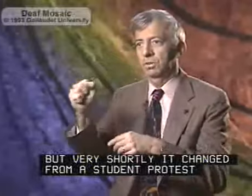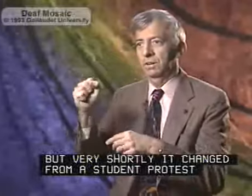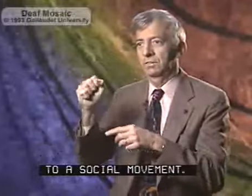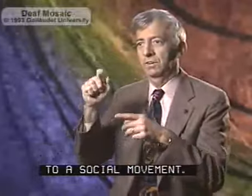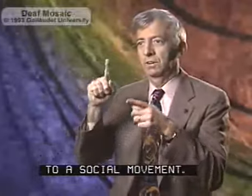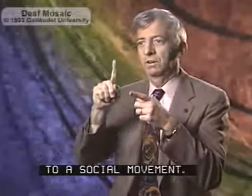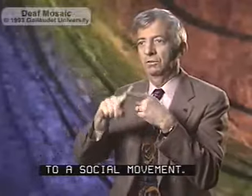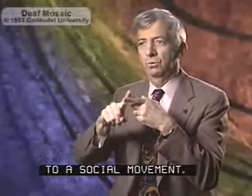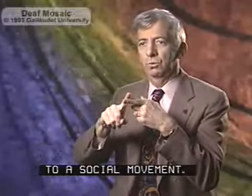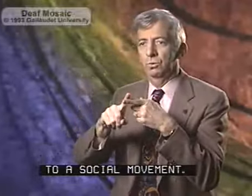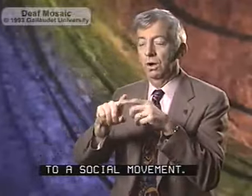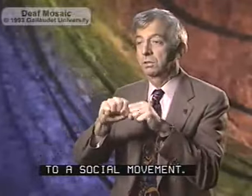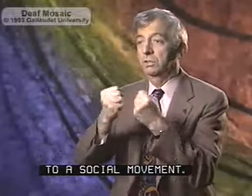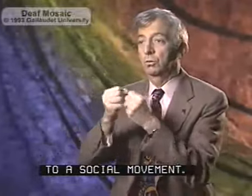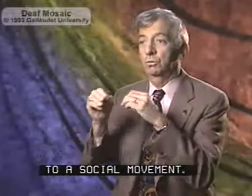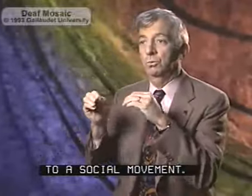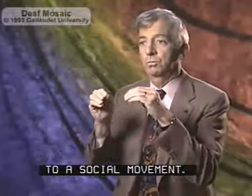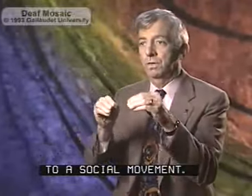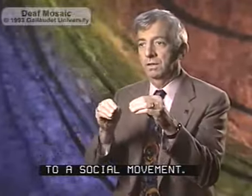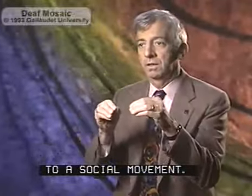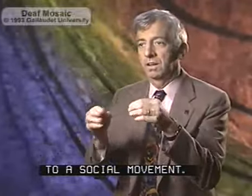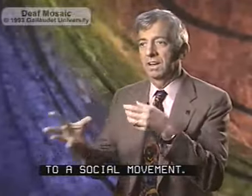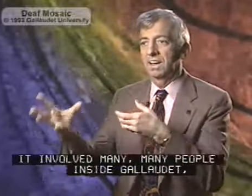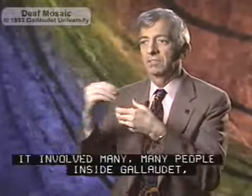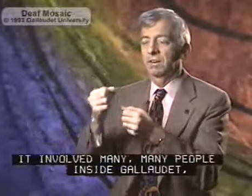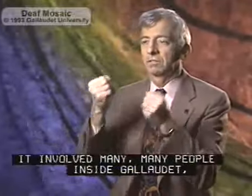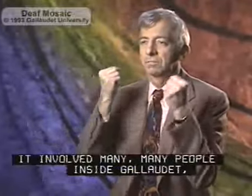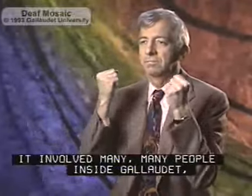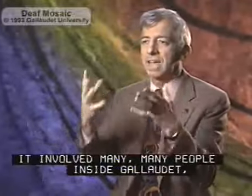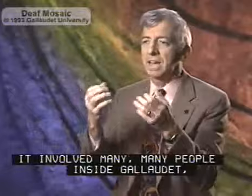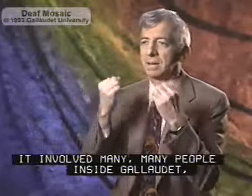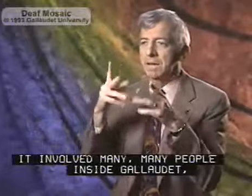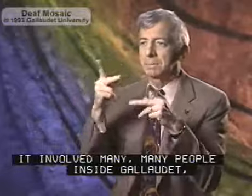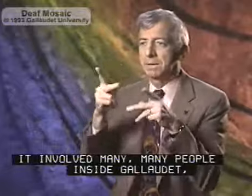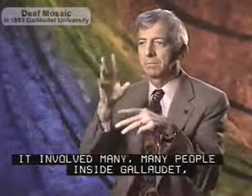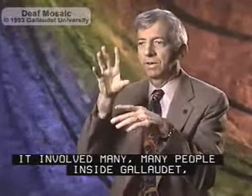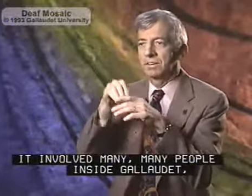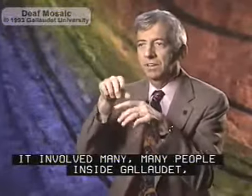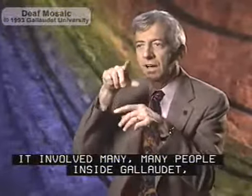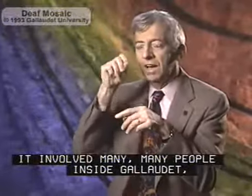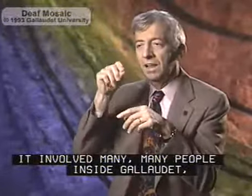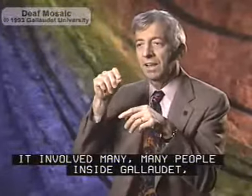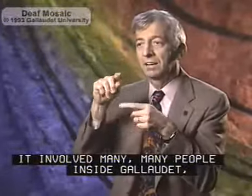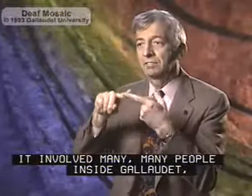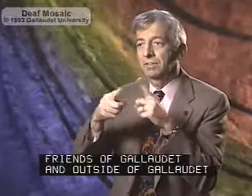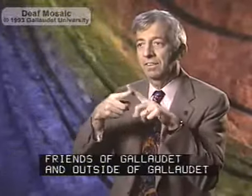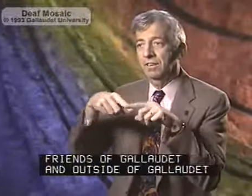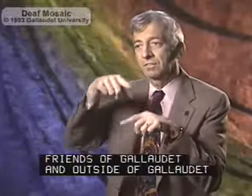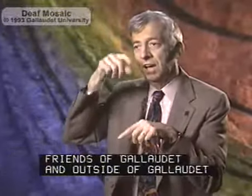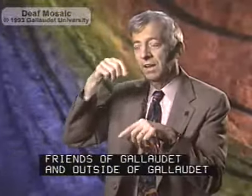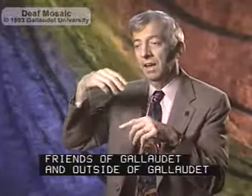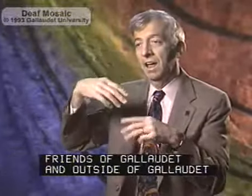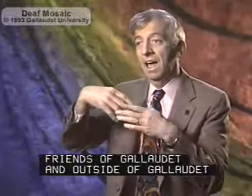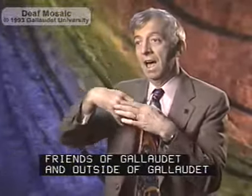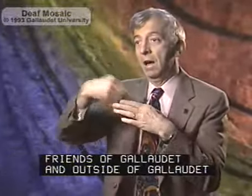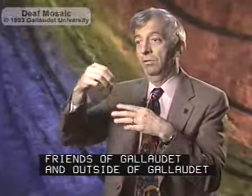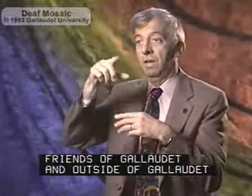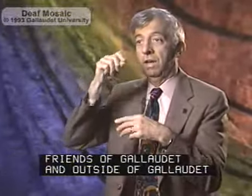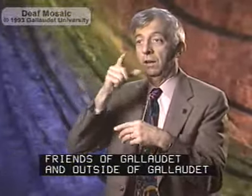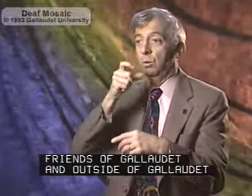protest to a social movement. It involved many, many people inside Gallaudet, friends of Gallaudet, outside Gallaudet who